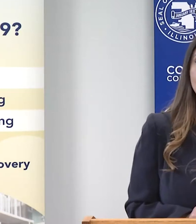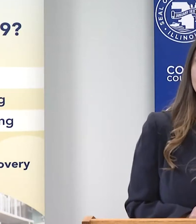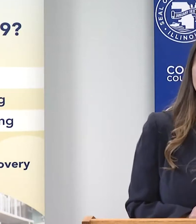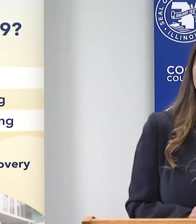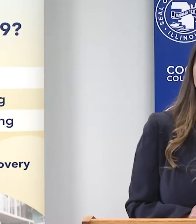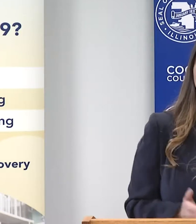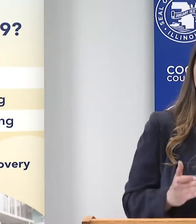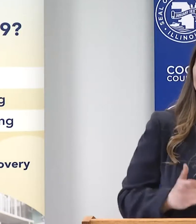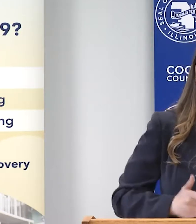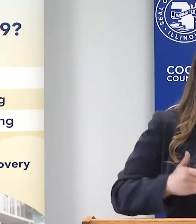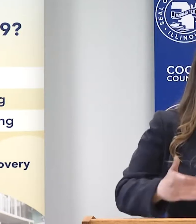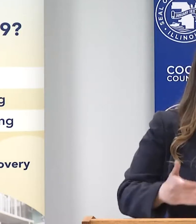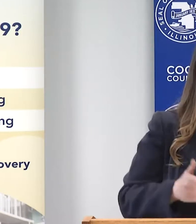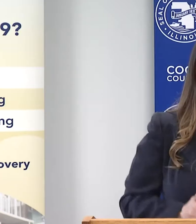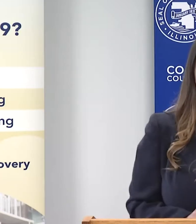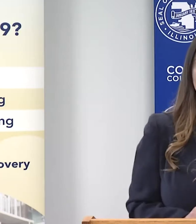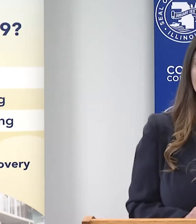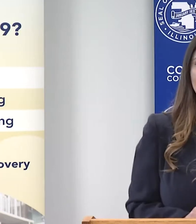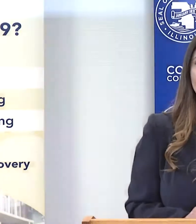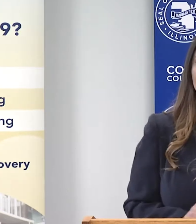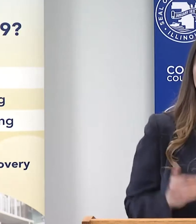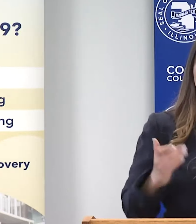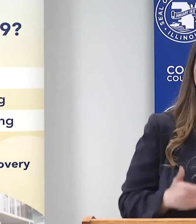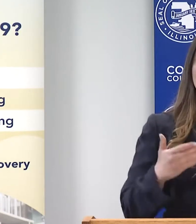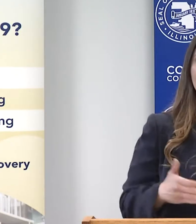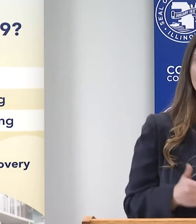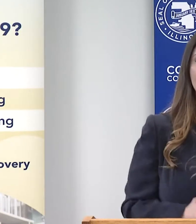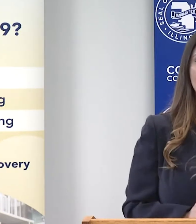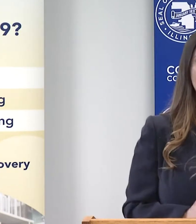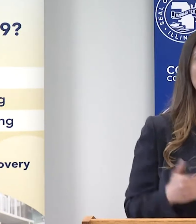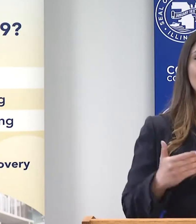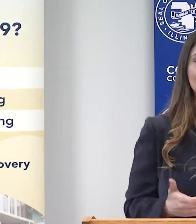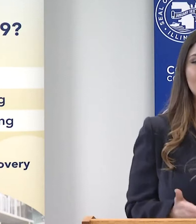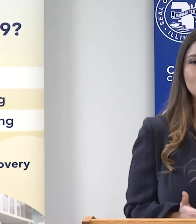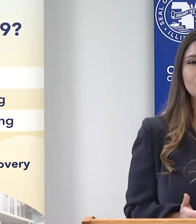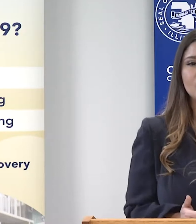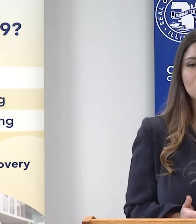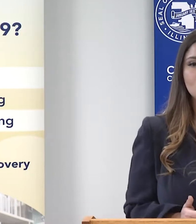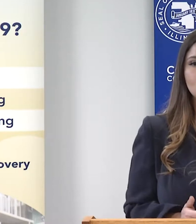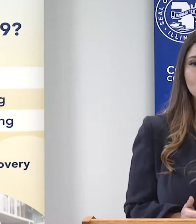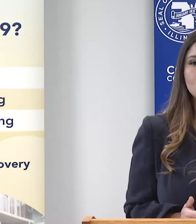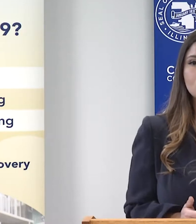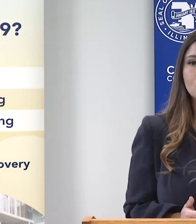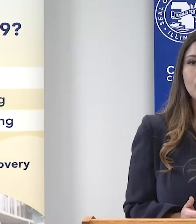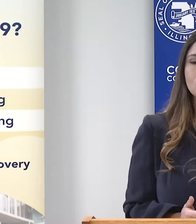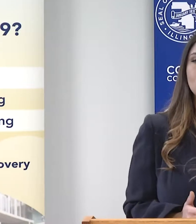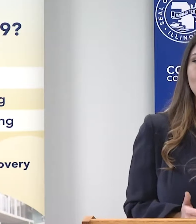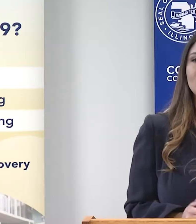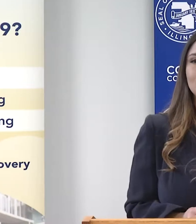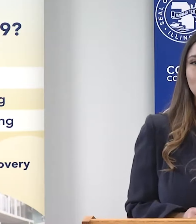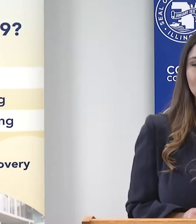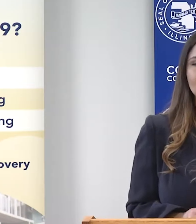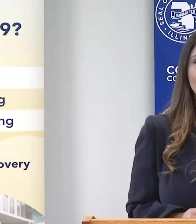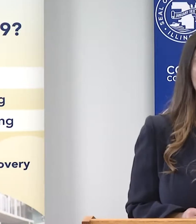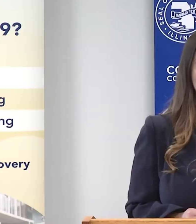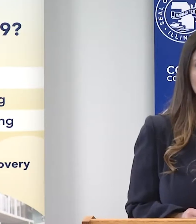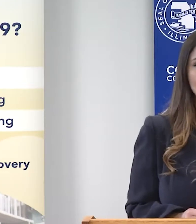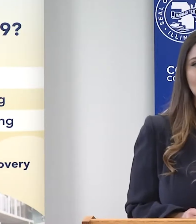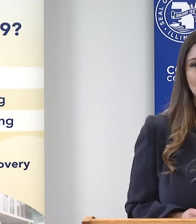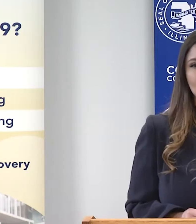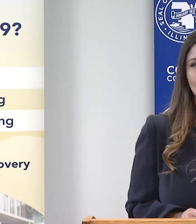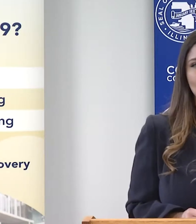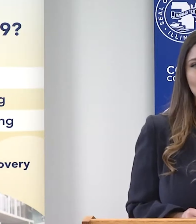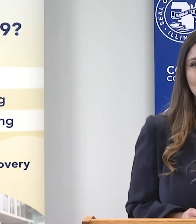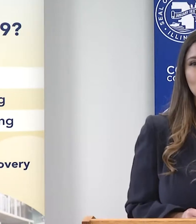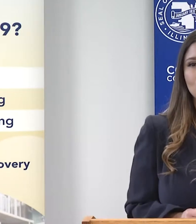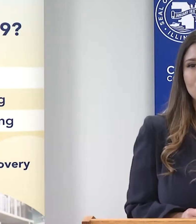hecho, sino después de la pandemia. Ya que vamos a recuperarnos de esto juntos, es sumamente importante que apoyemos